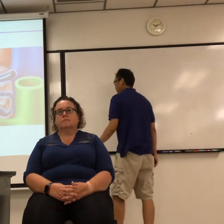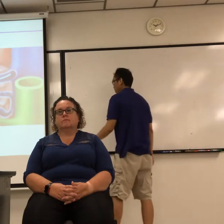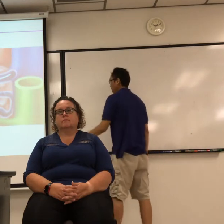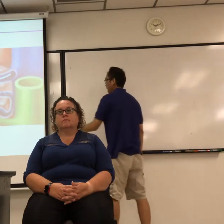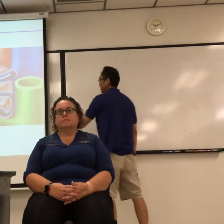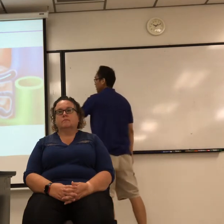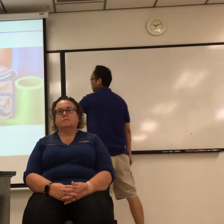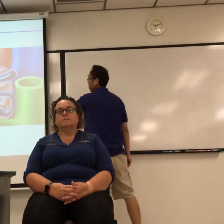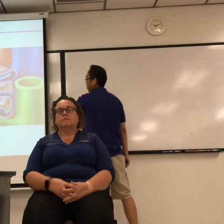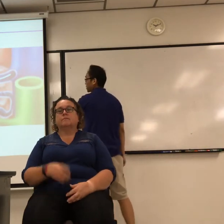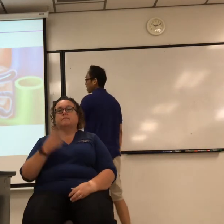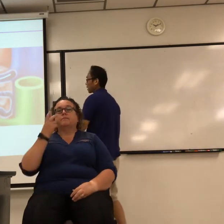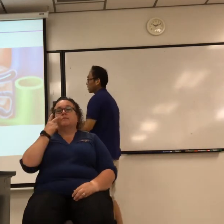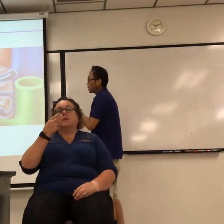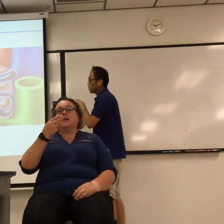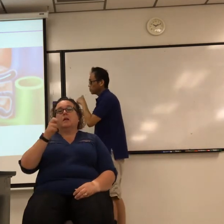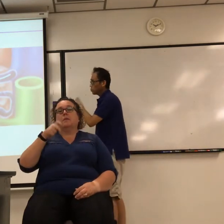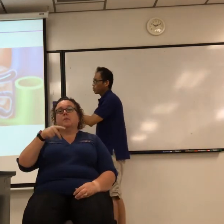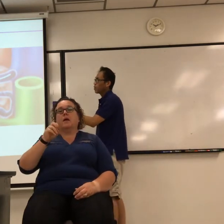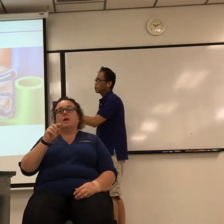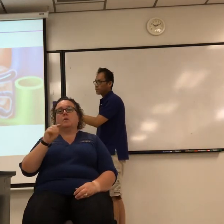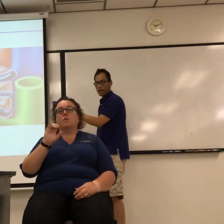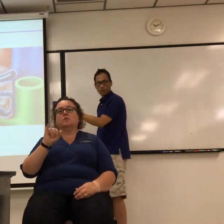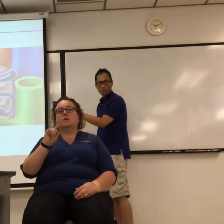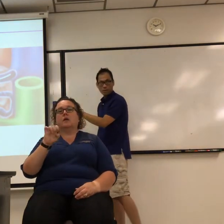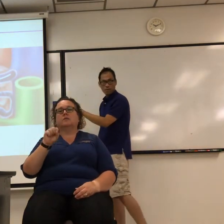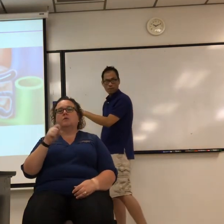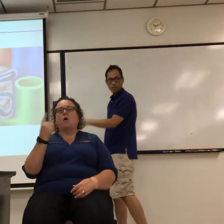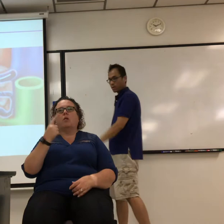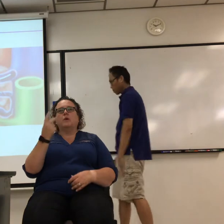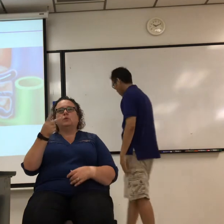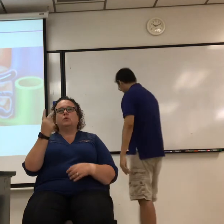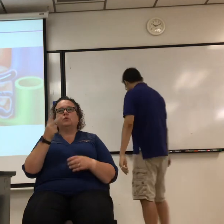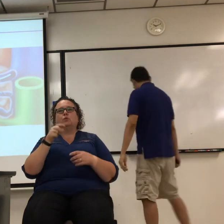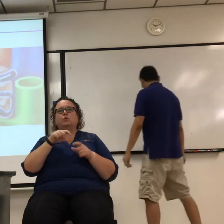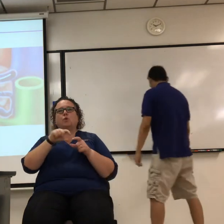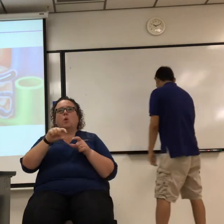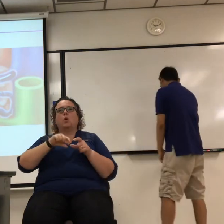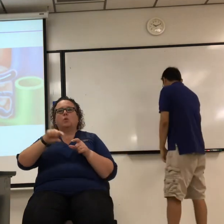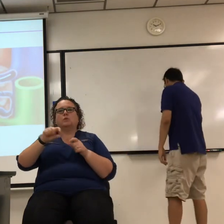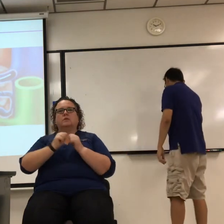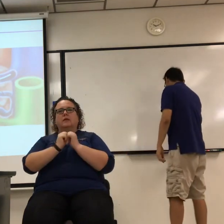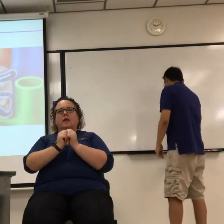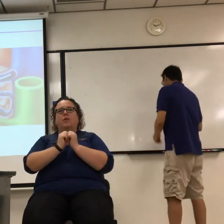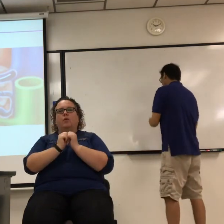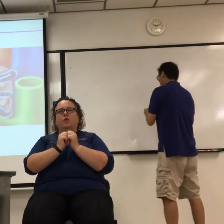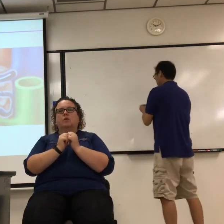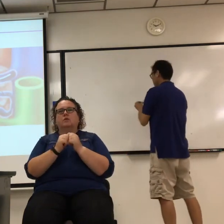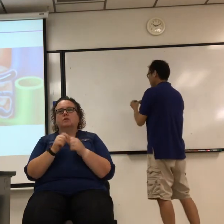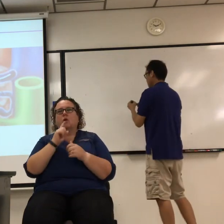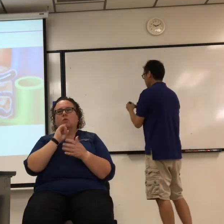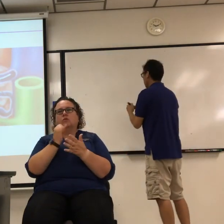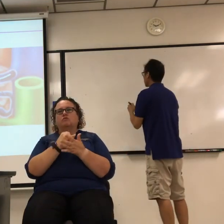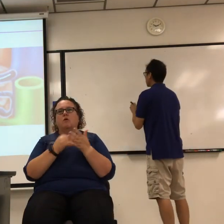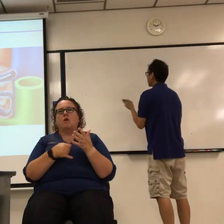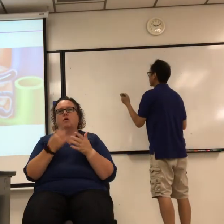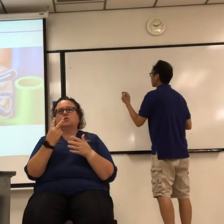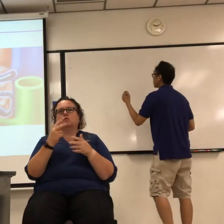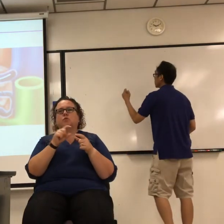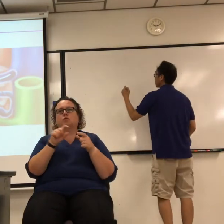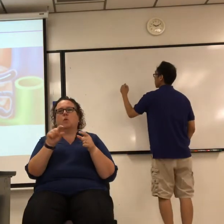Notice the hepatocytes are always kind of two rows together. Let's draw two rows of hepatocytes.